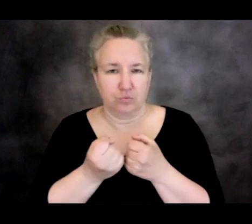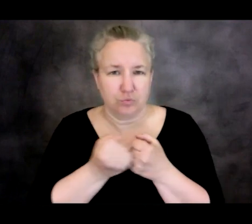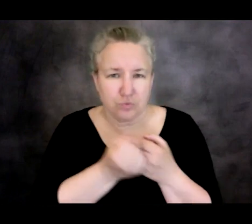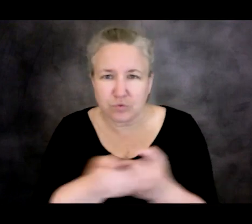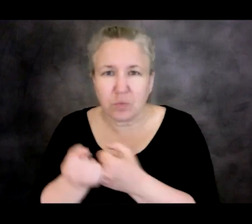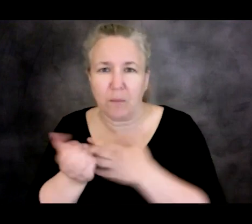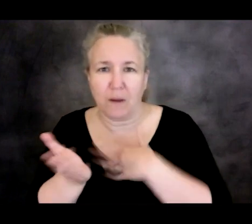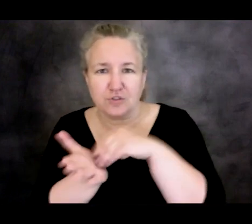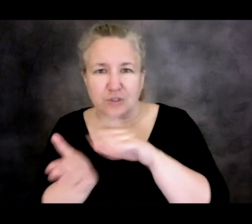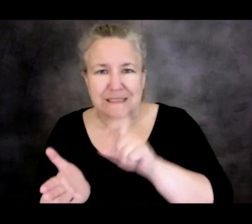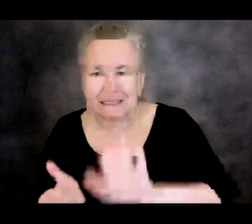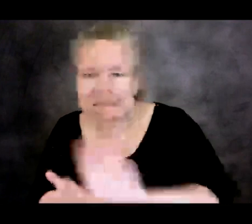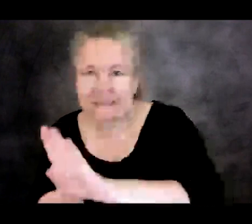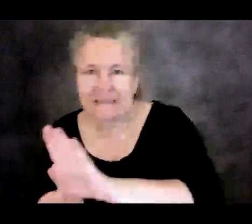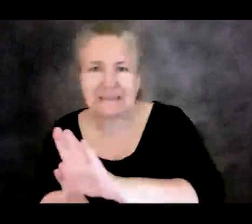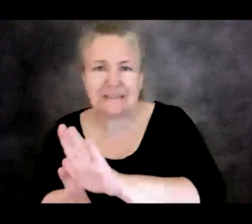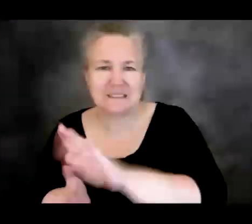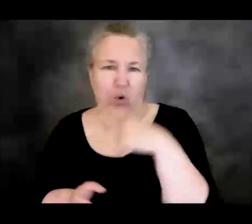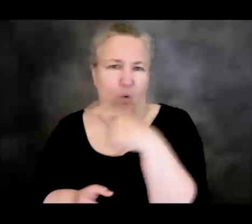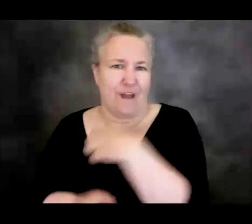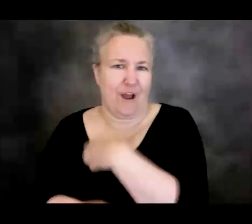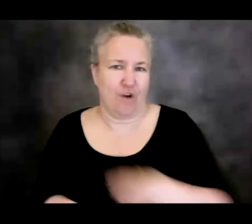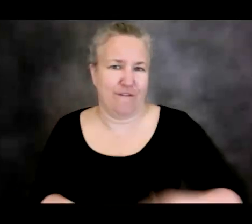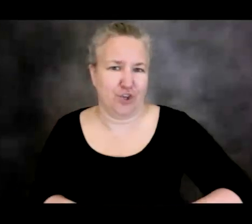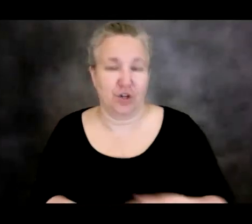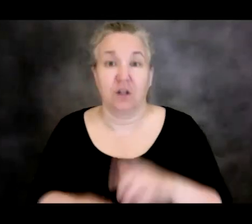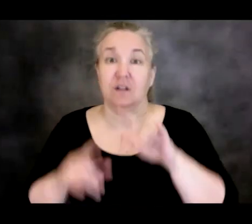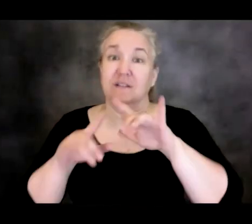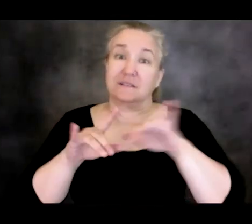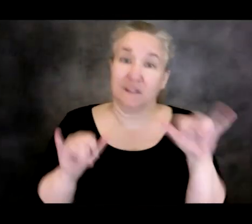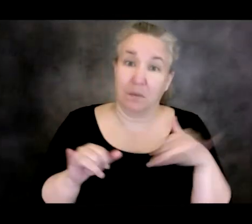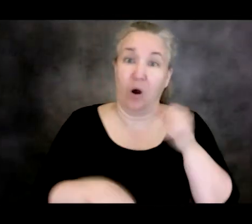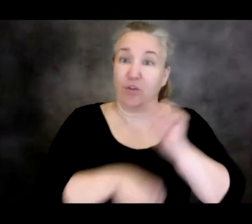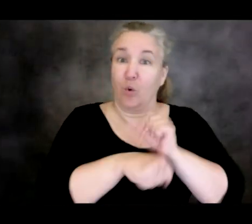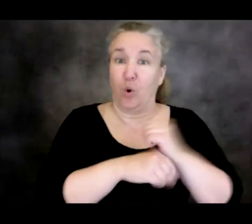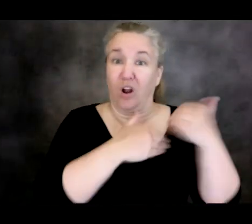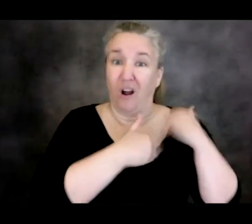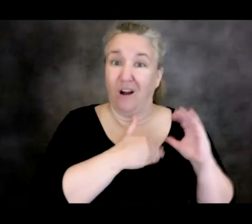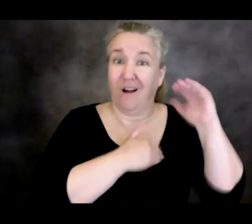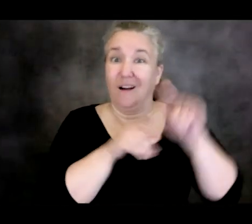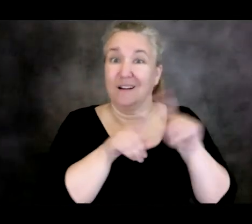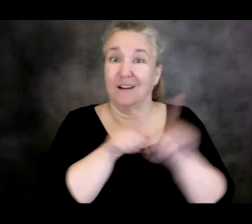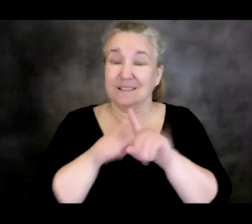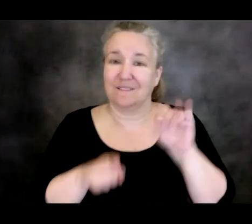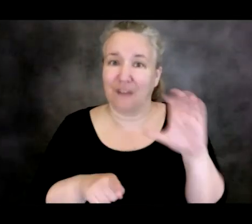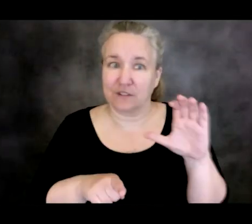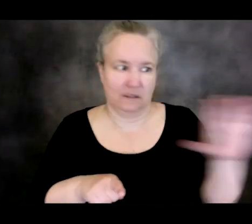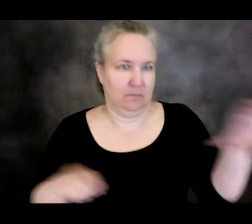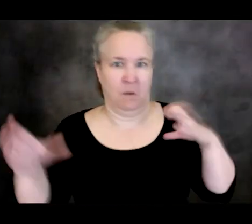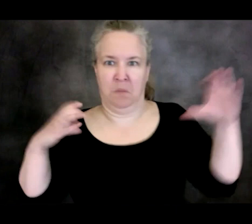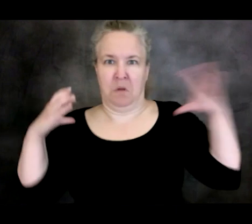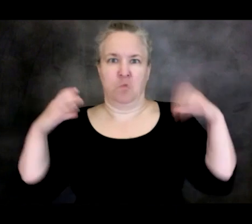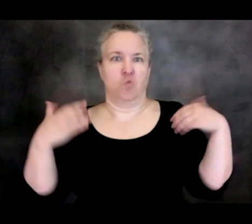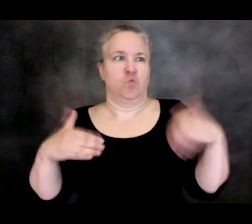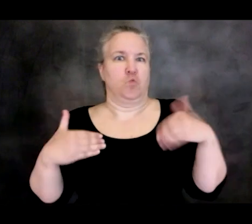my students at Harvard and staying on top of my other work as a faculty member. It was a